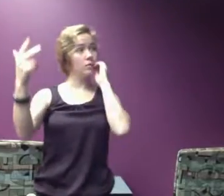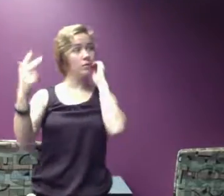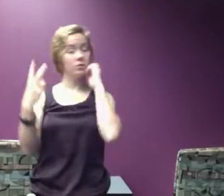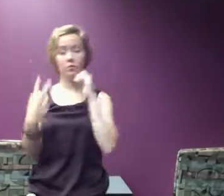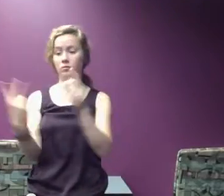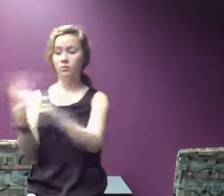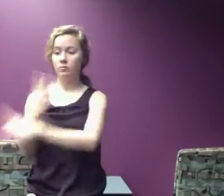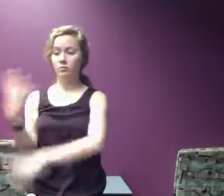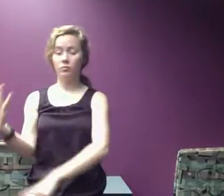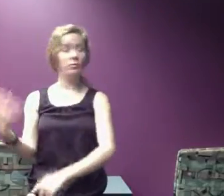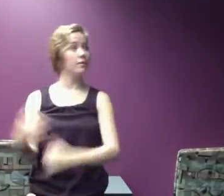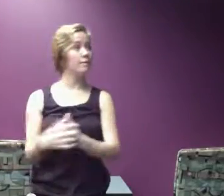5, and 3 times